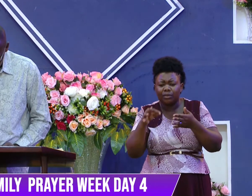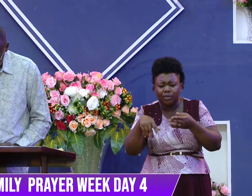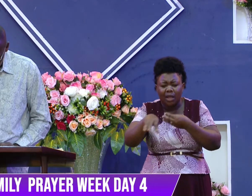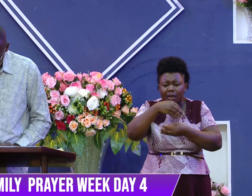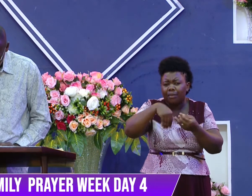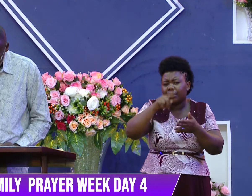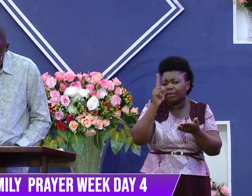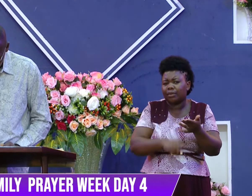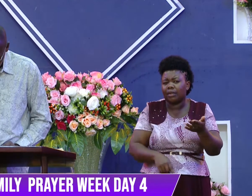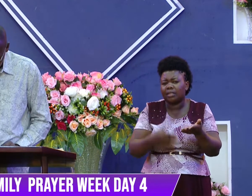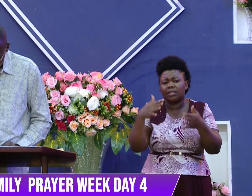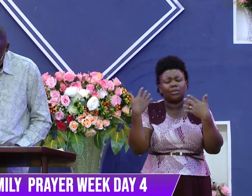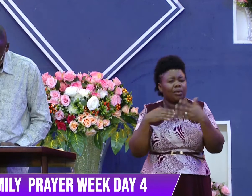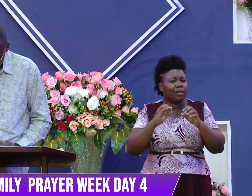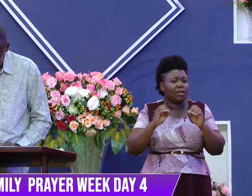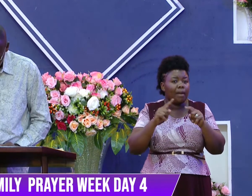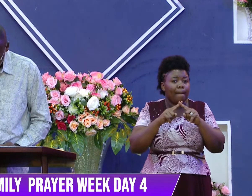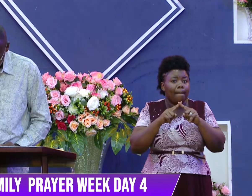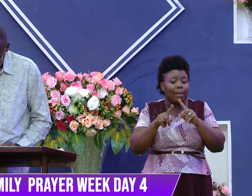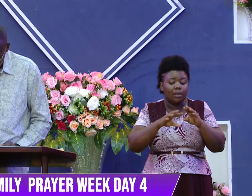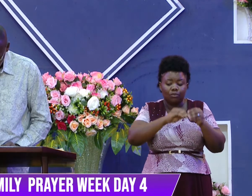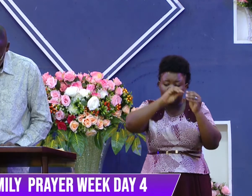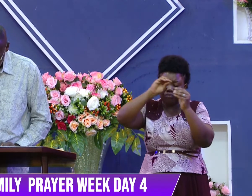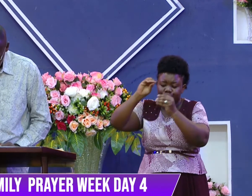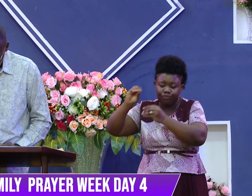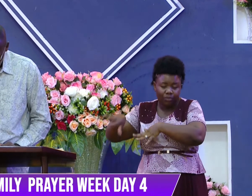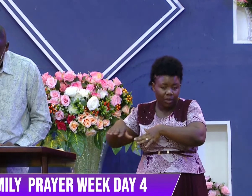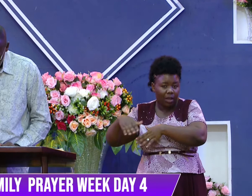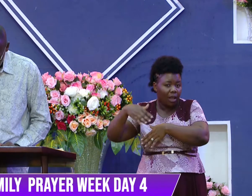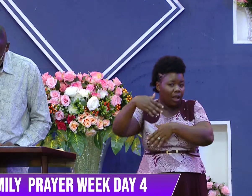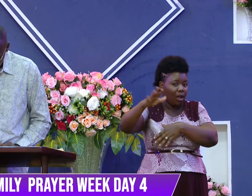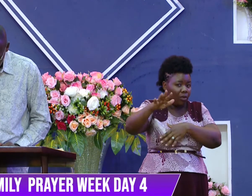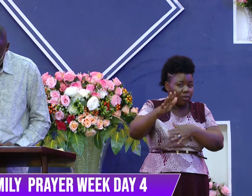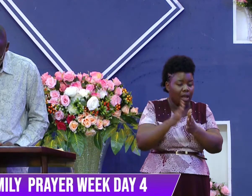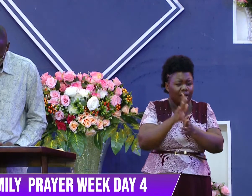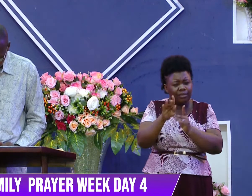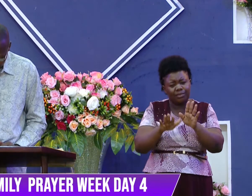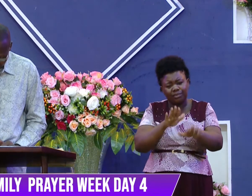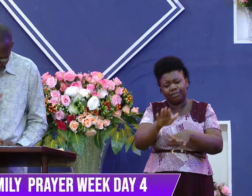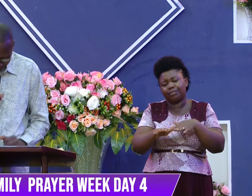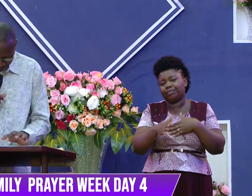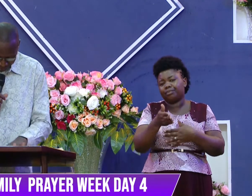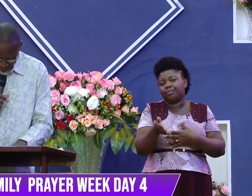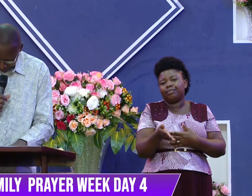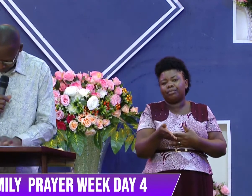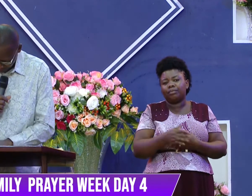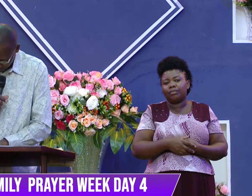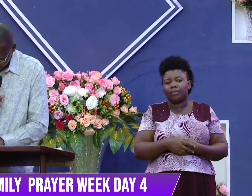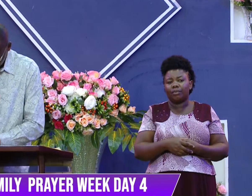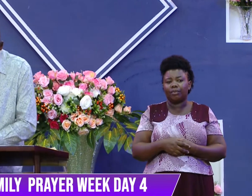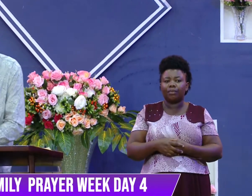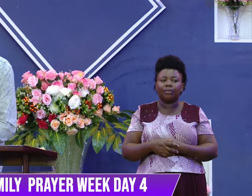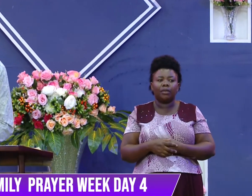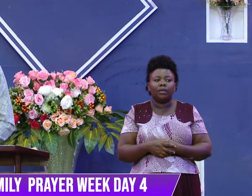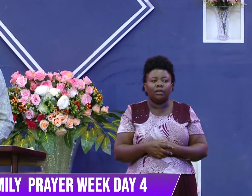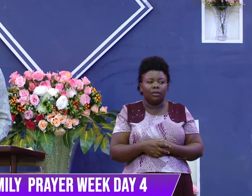nabaki tegukyasaana nate wabula okusuulibwa ebweru abantu okugulinnyirira. Matthew chapter